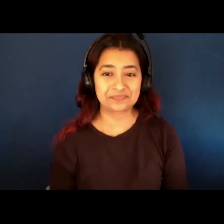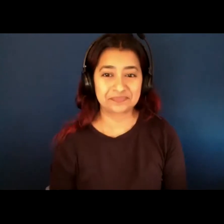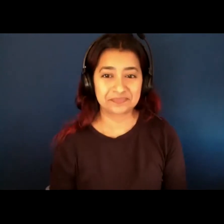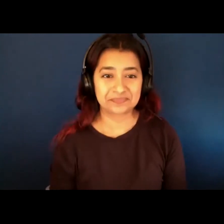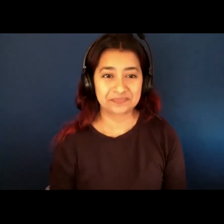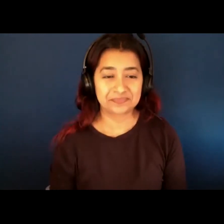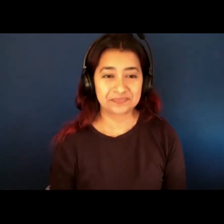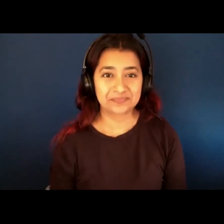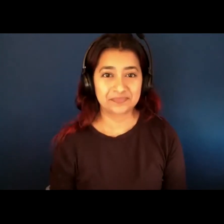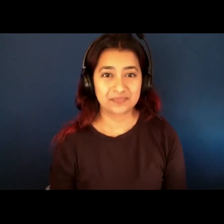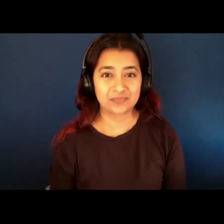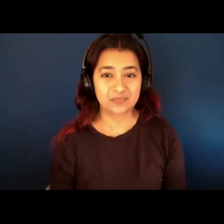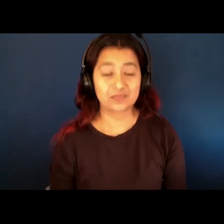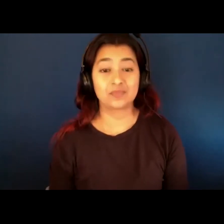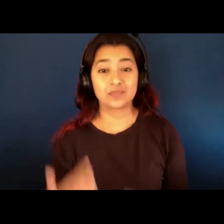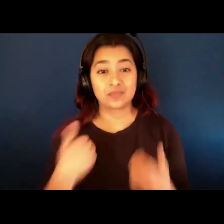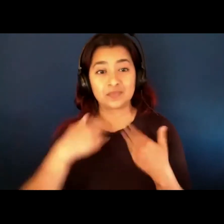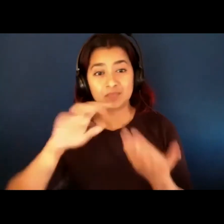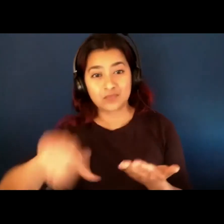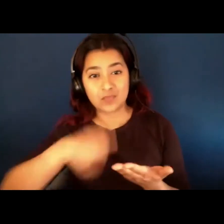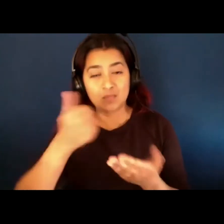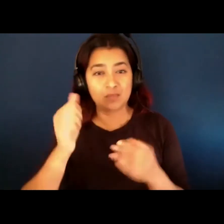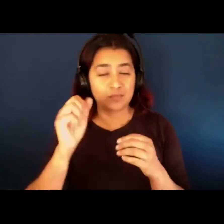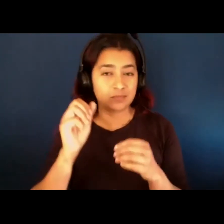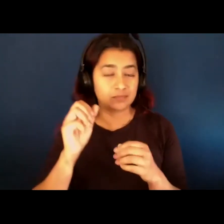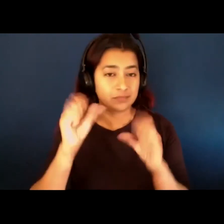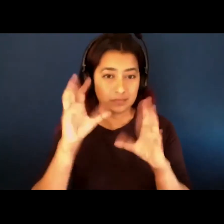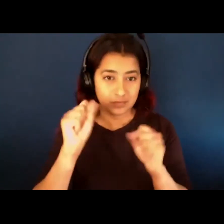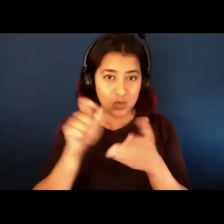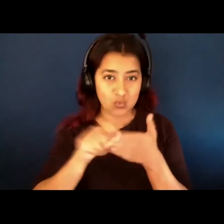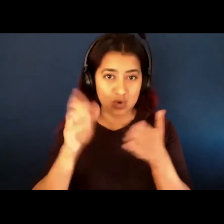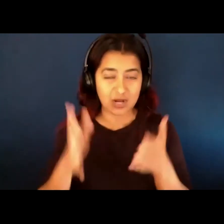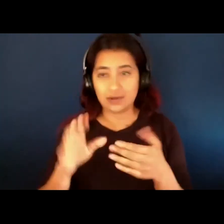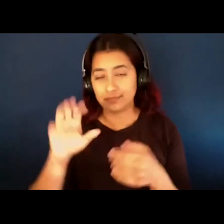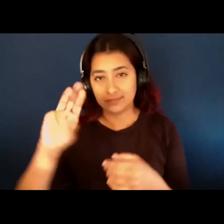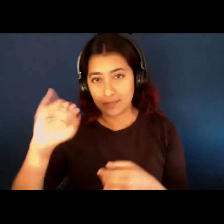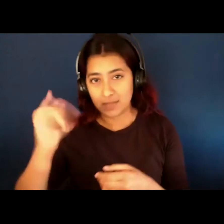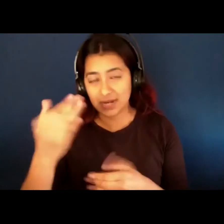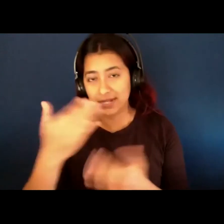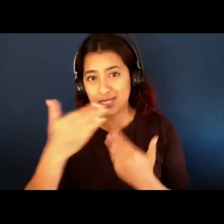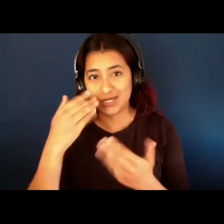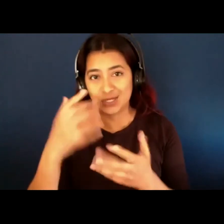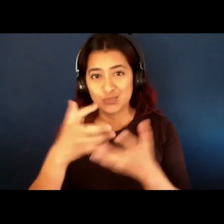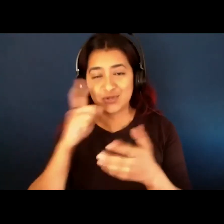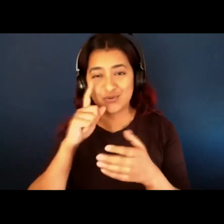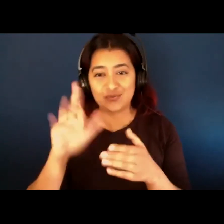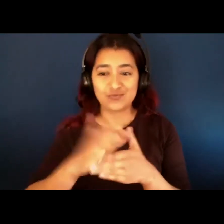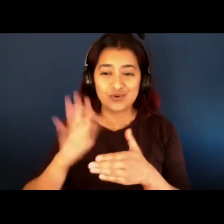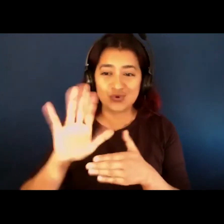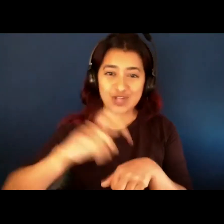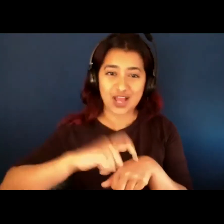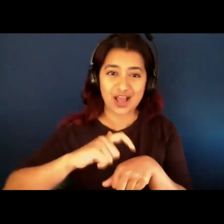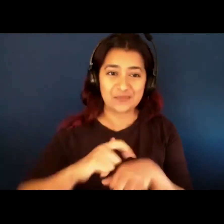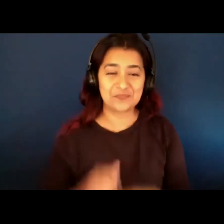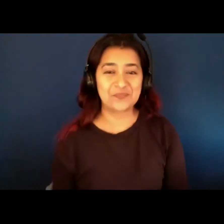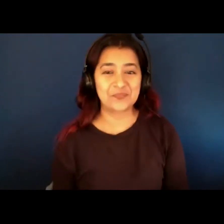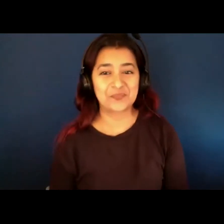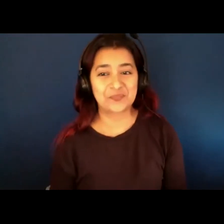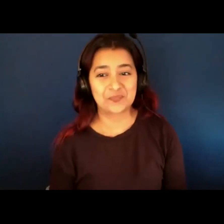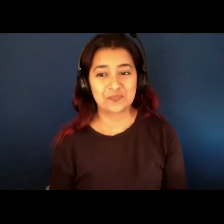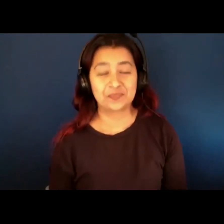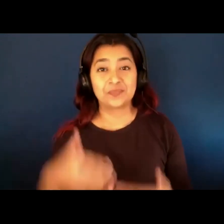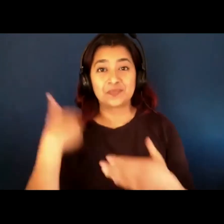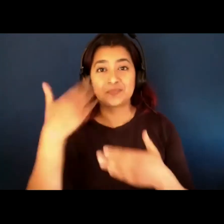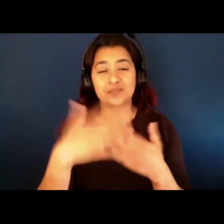So we have another marvelous writer, and MJ, thank you so much for sharing your time with us. Our next